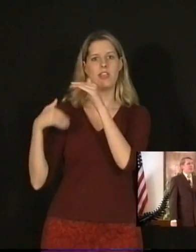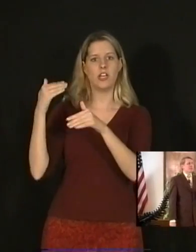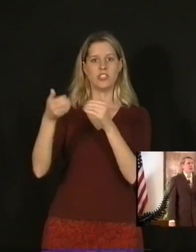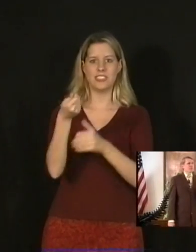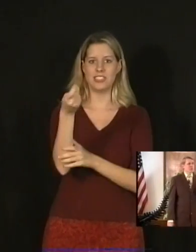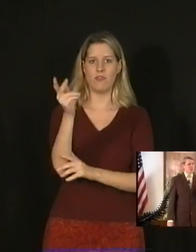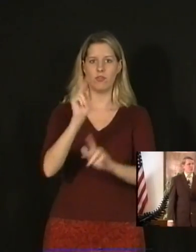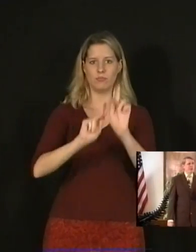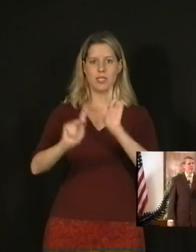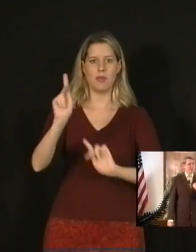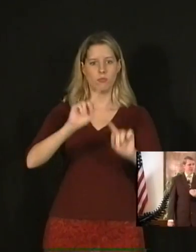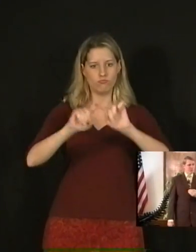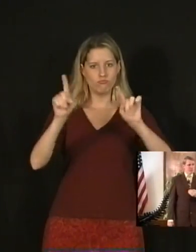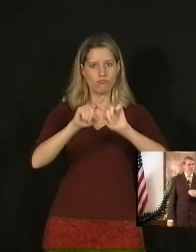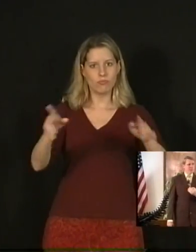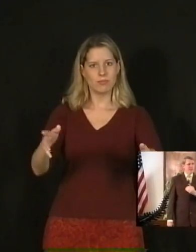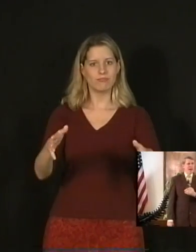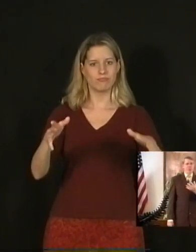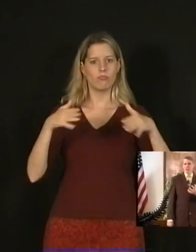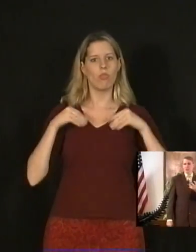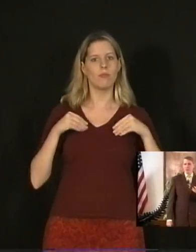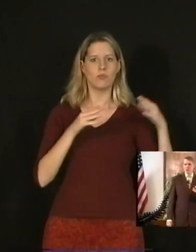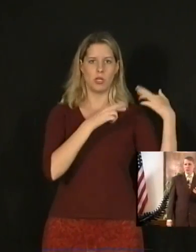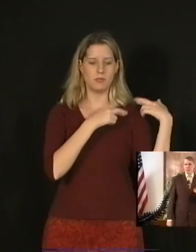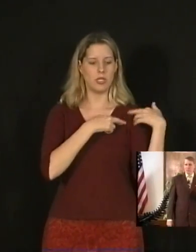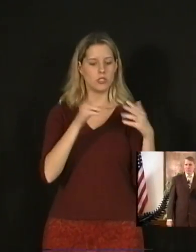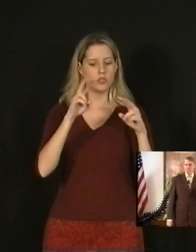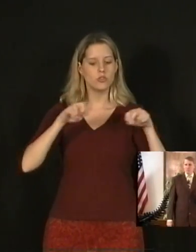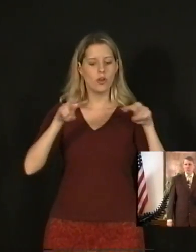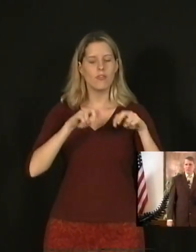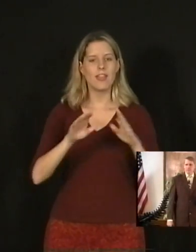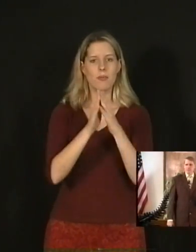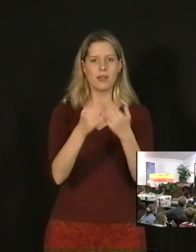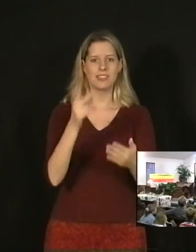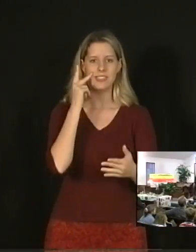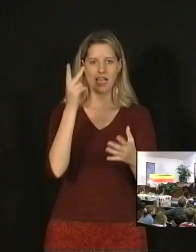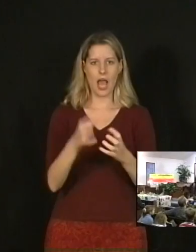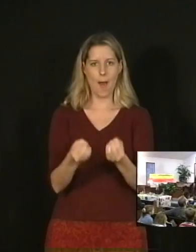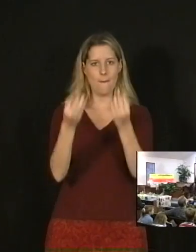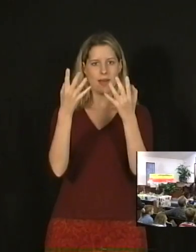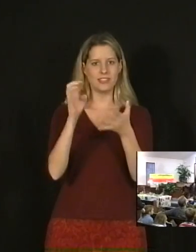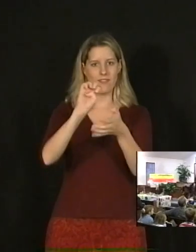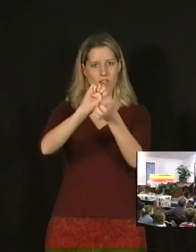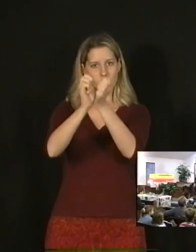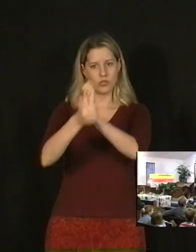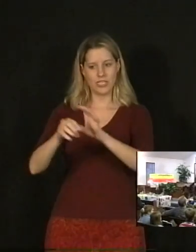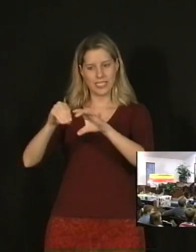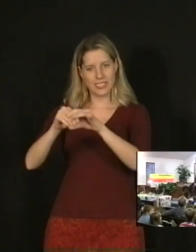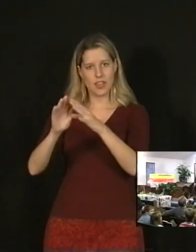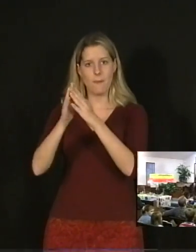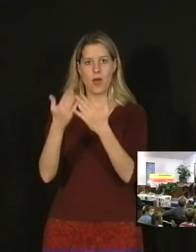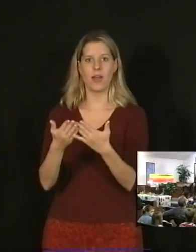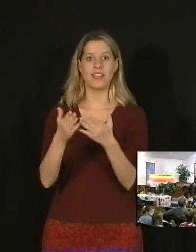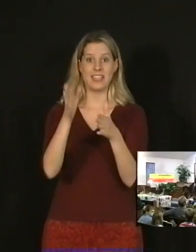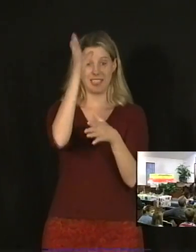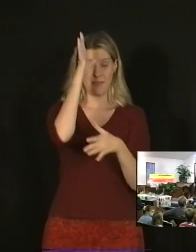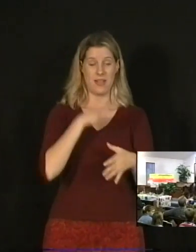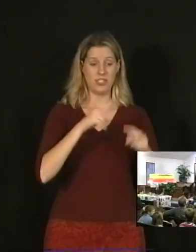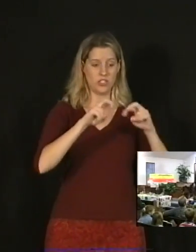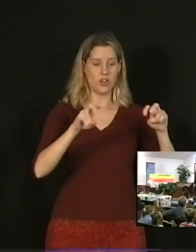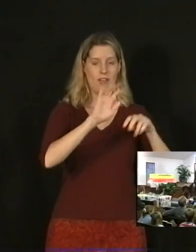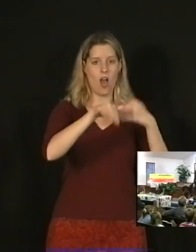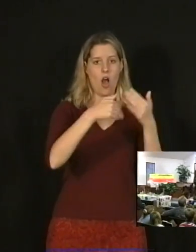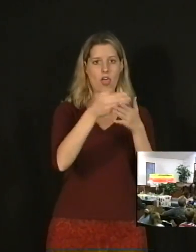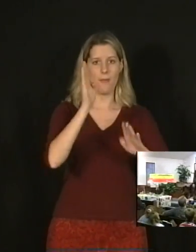have taken upon themselves to survey the textbooks and see how much evolution is in this book. These guys did a survey of all the biology books used